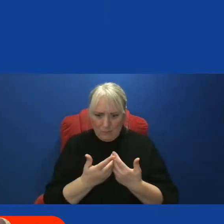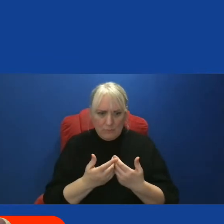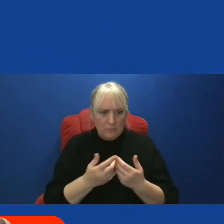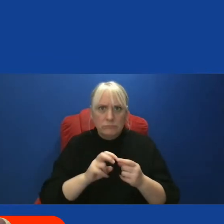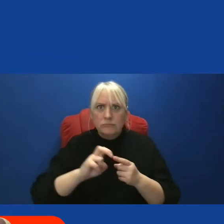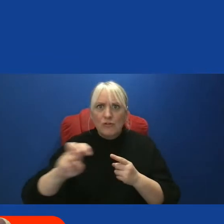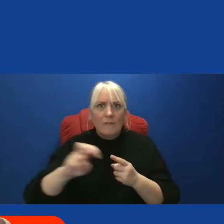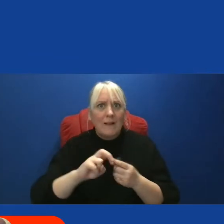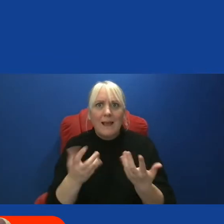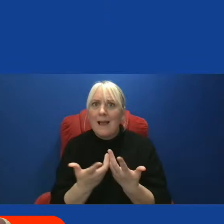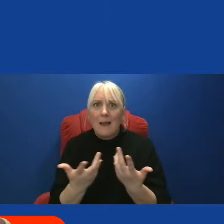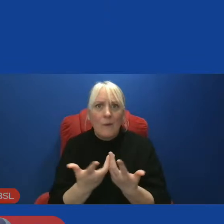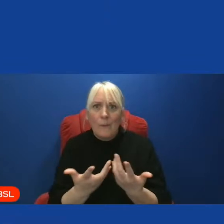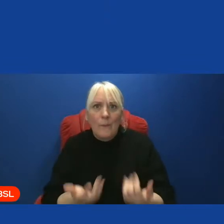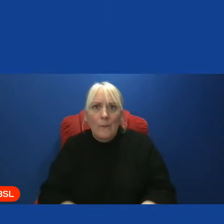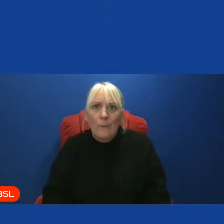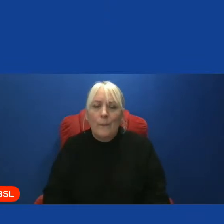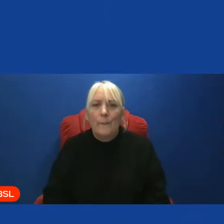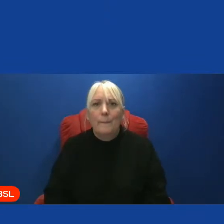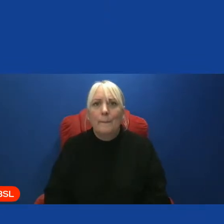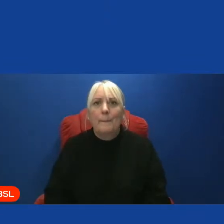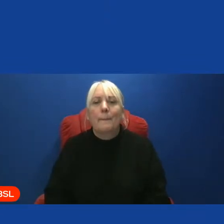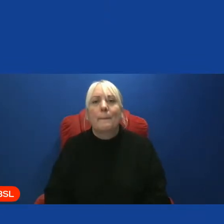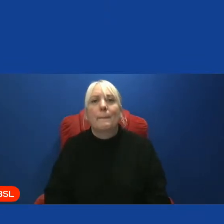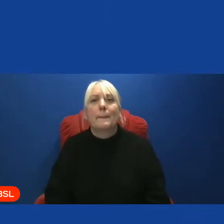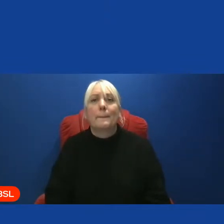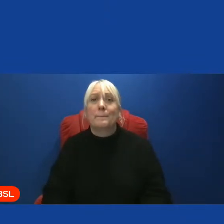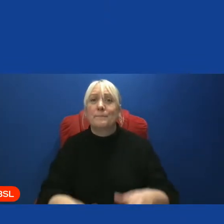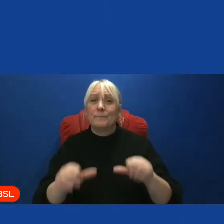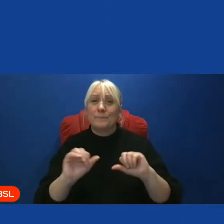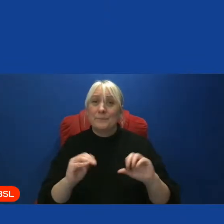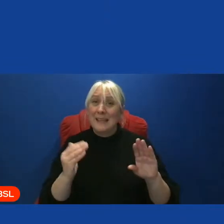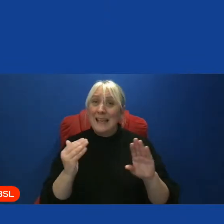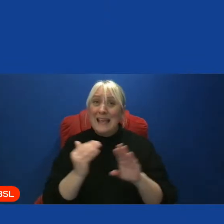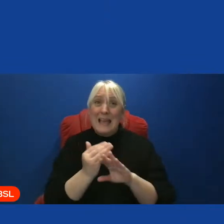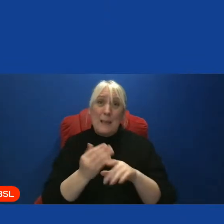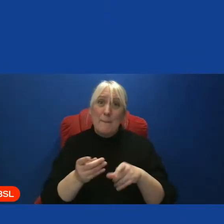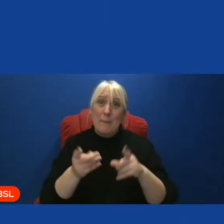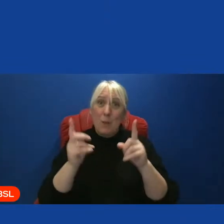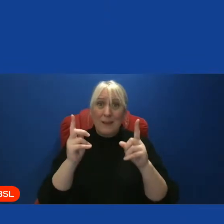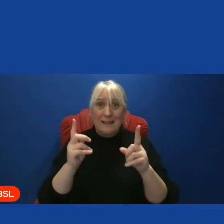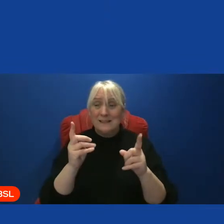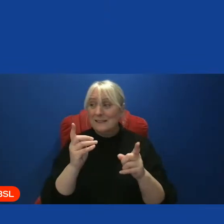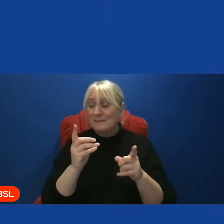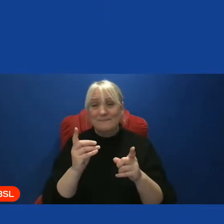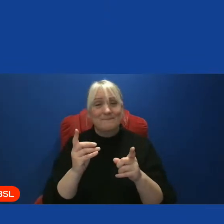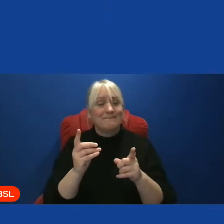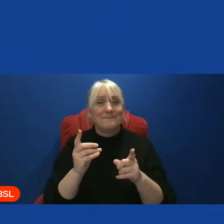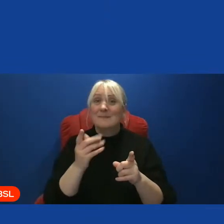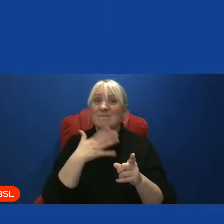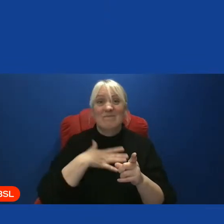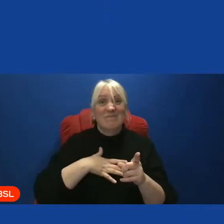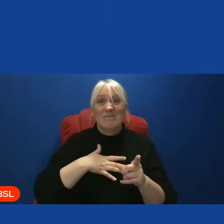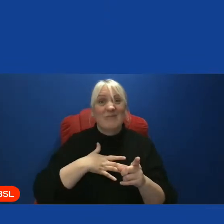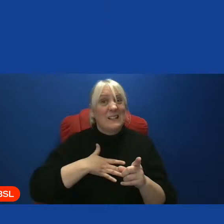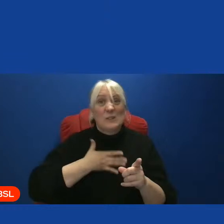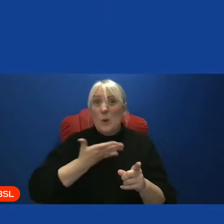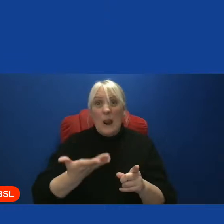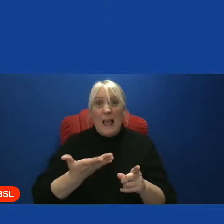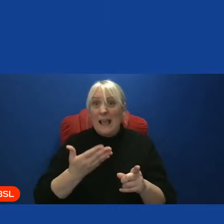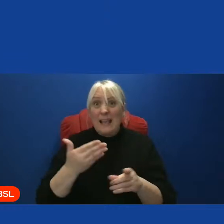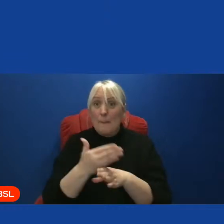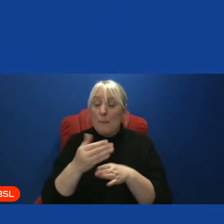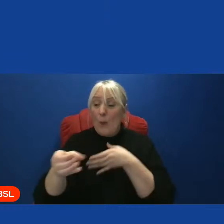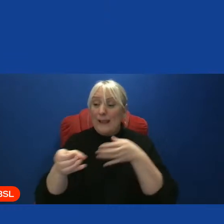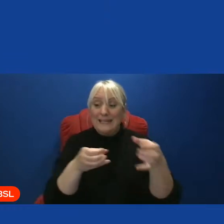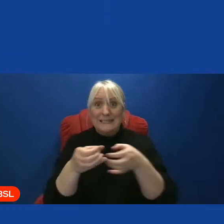And finally, employers on the whole do not want to employ disabled people anyway.